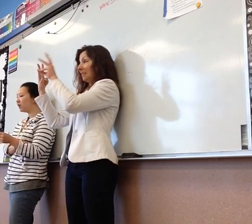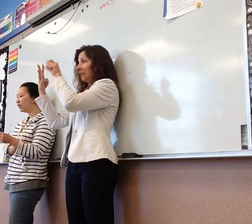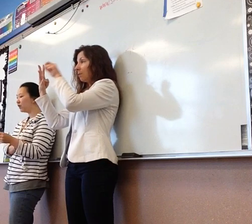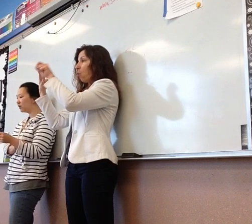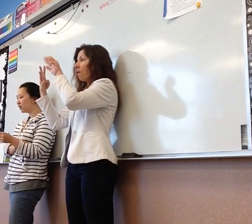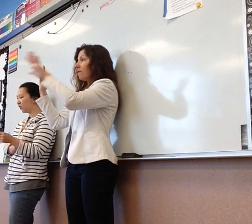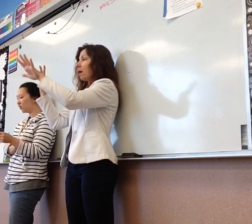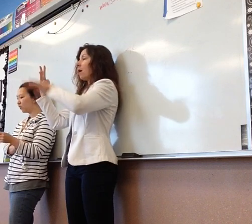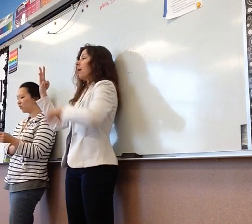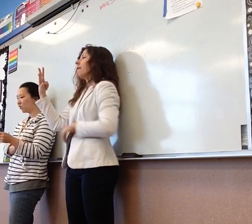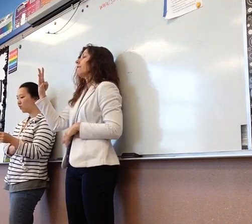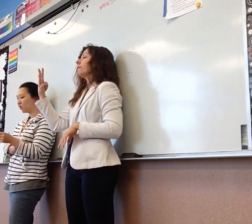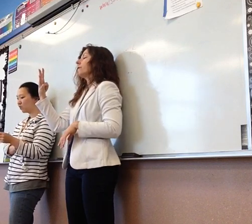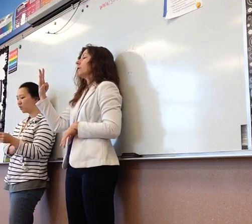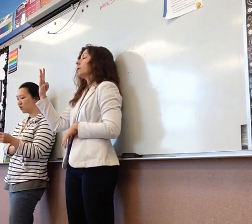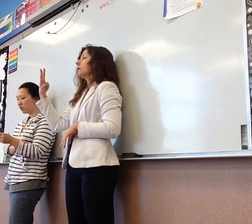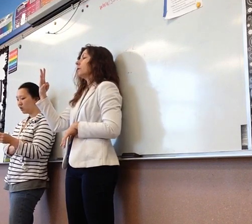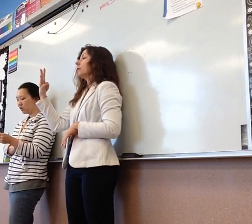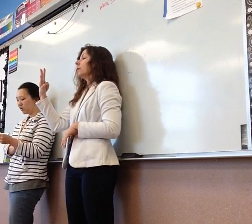6-5,